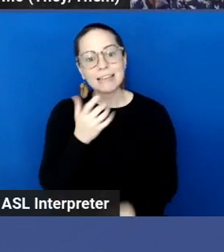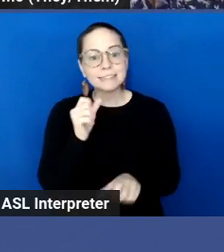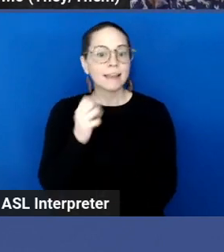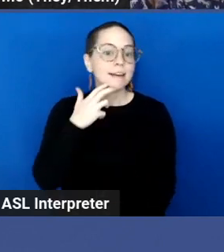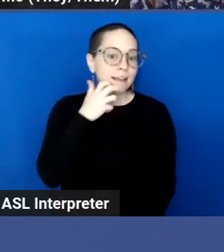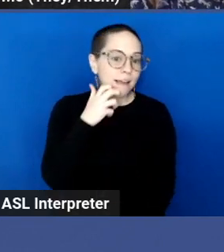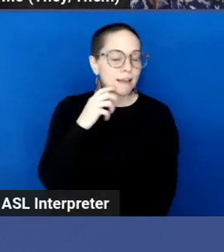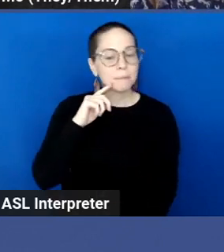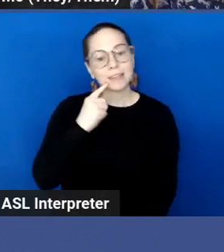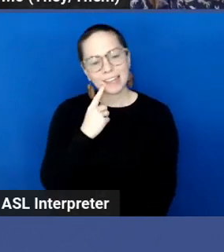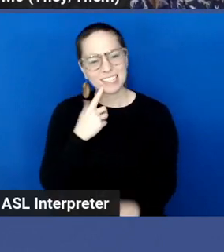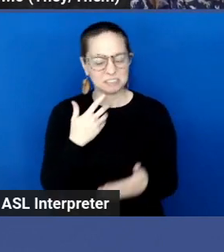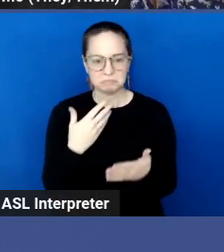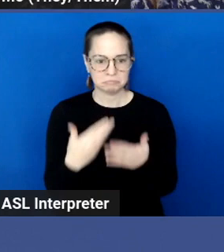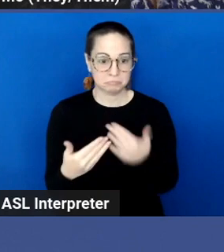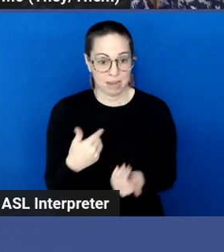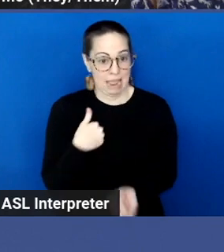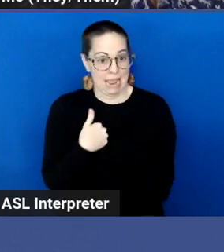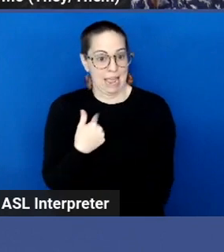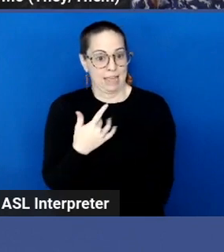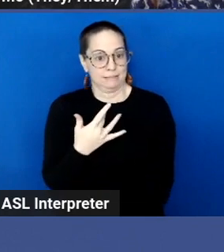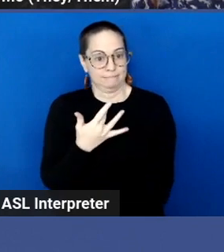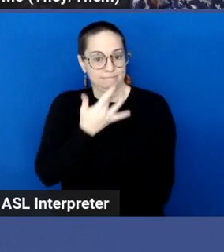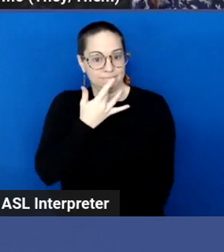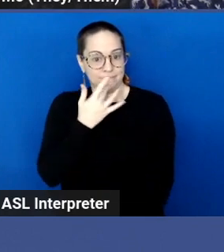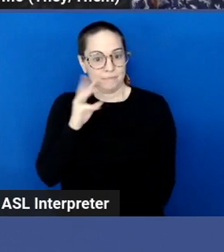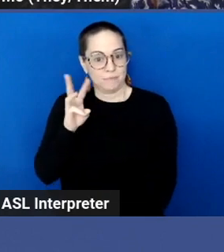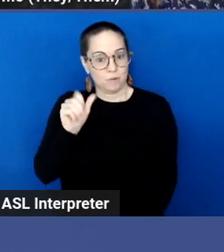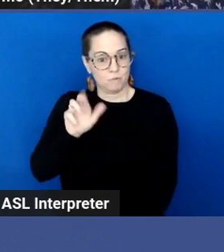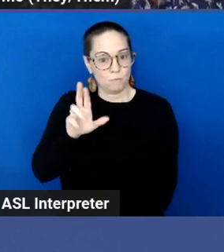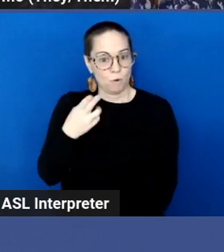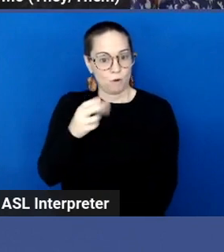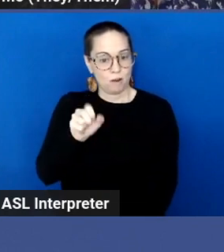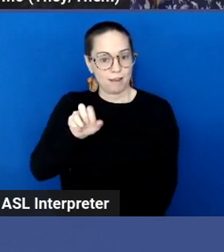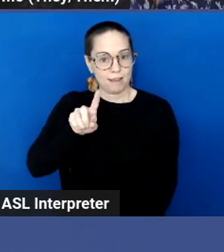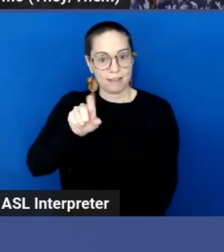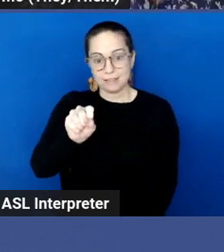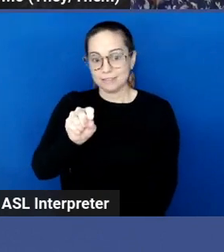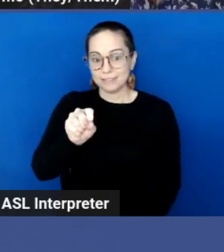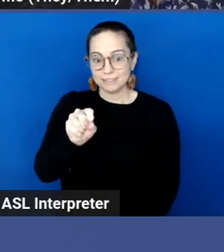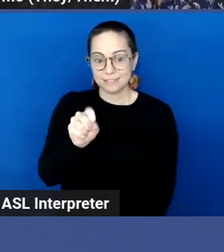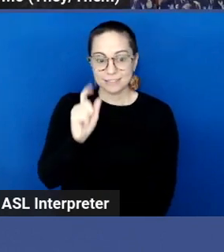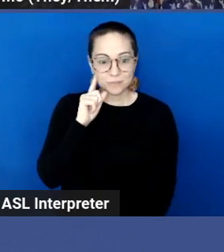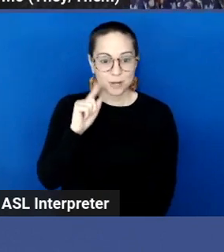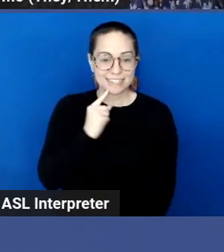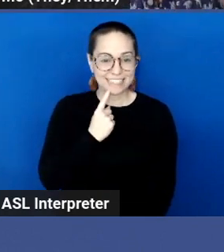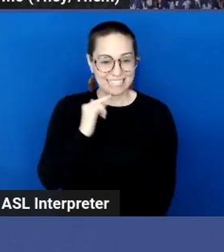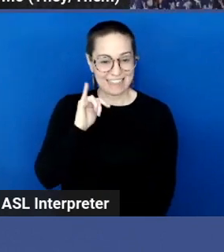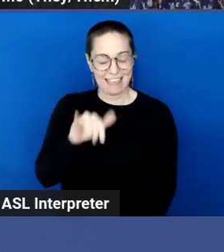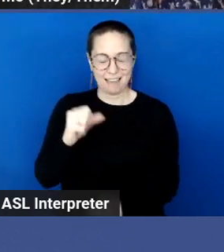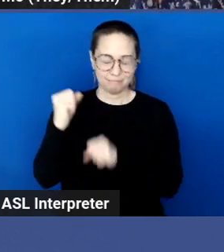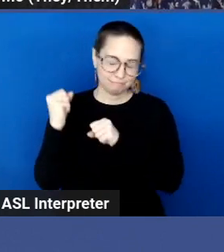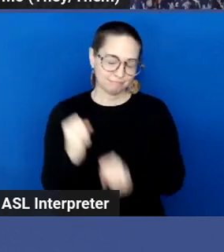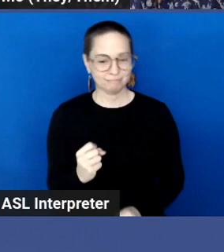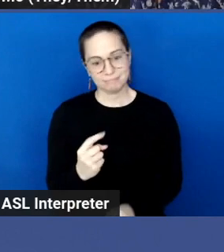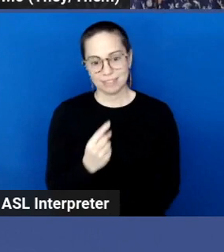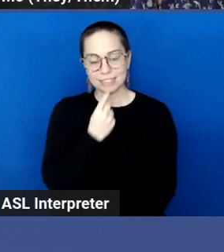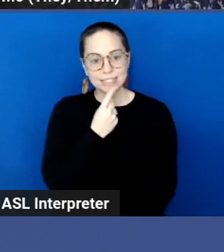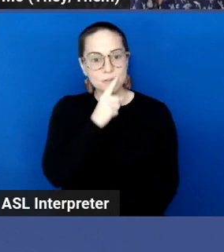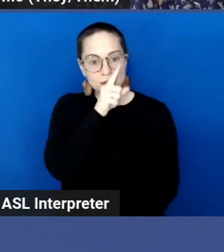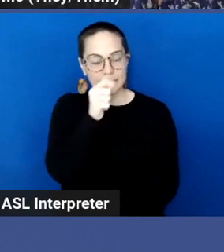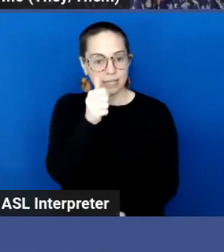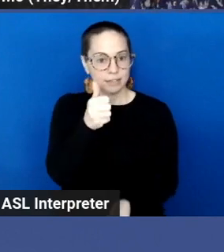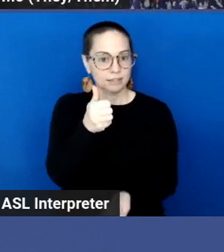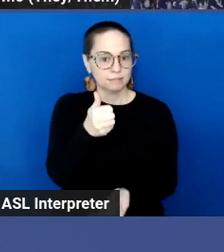gum, candy, just something. I personally put Warheads in mine because the strong sour just kind of like